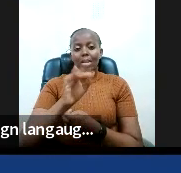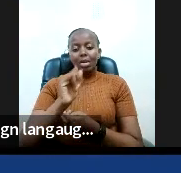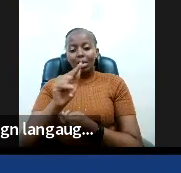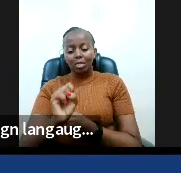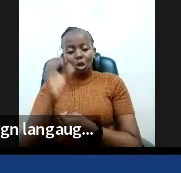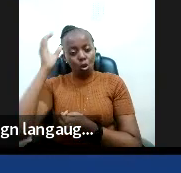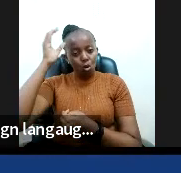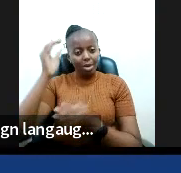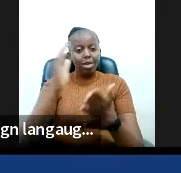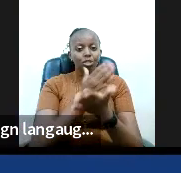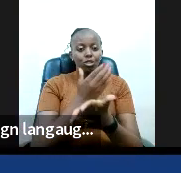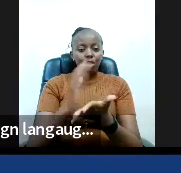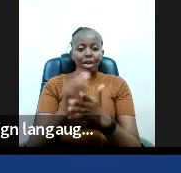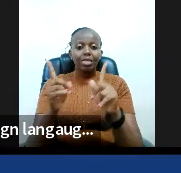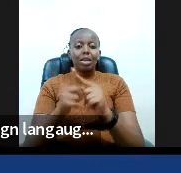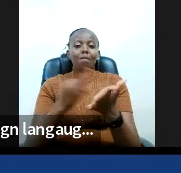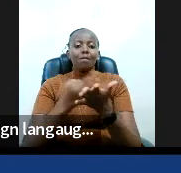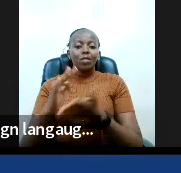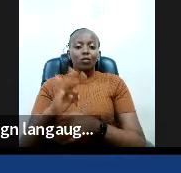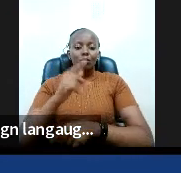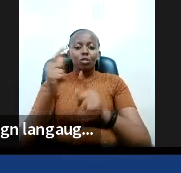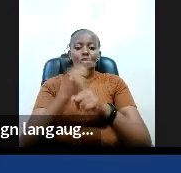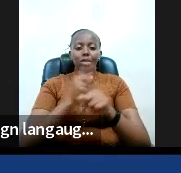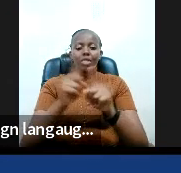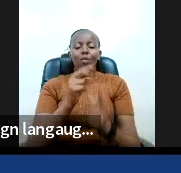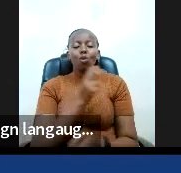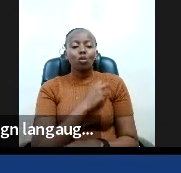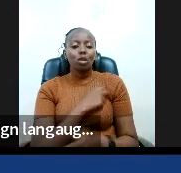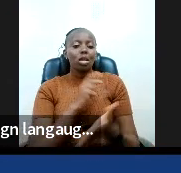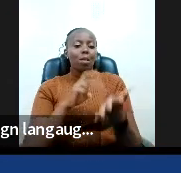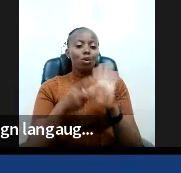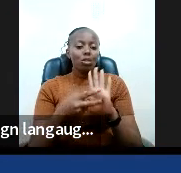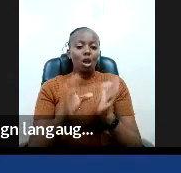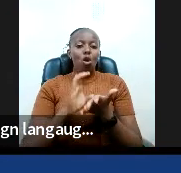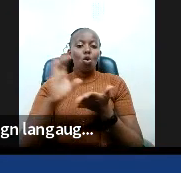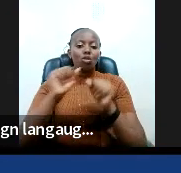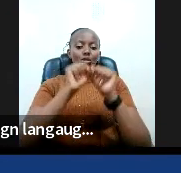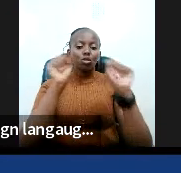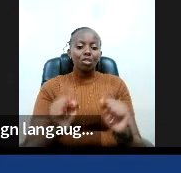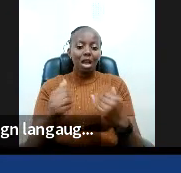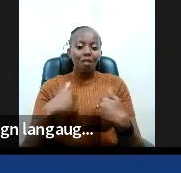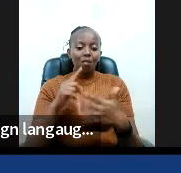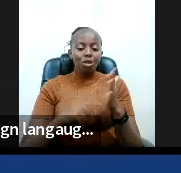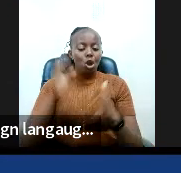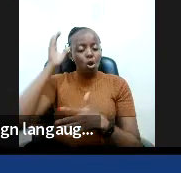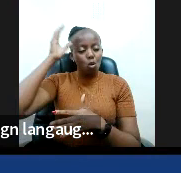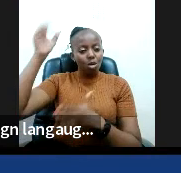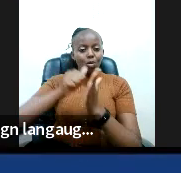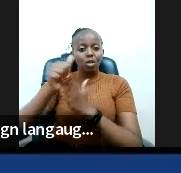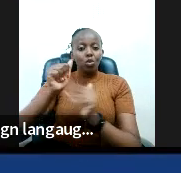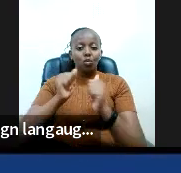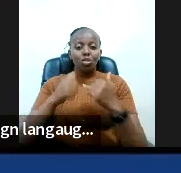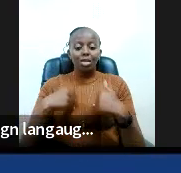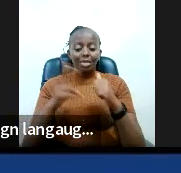content sharing, and fees from training and consultancy projects. The cost structure comprises of content production, which takes